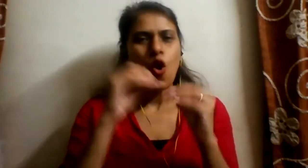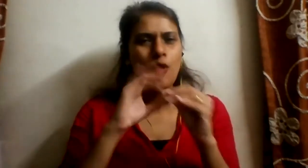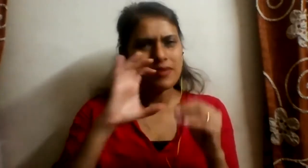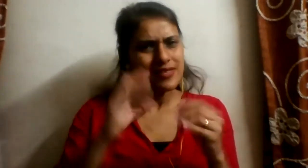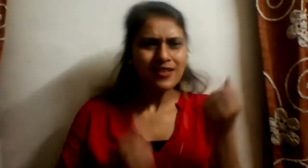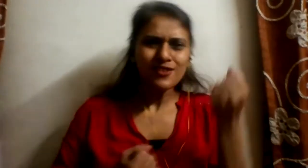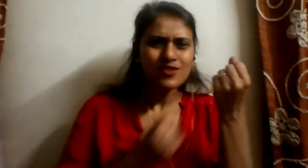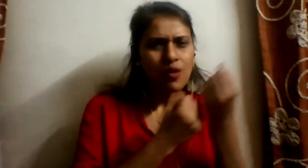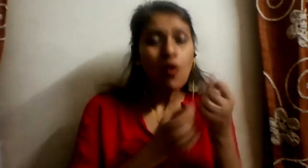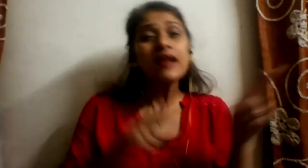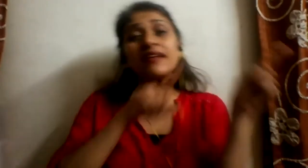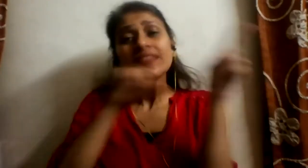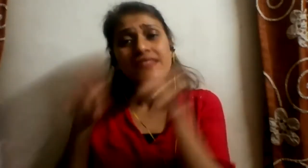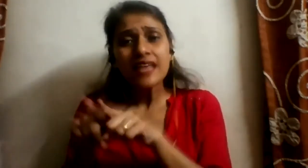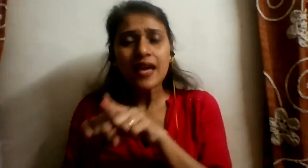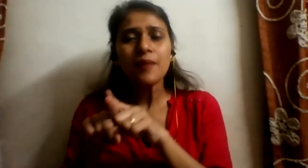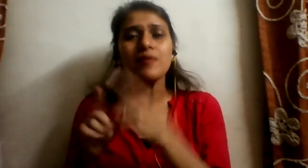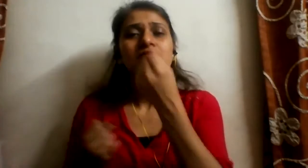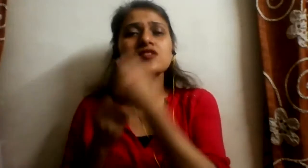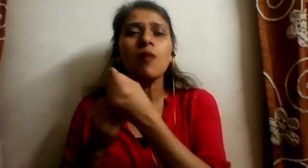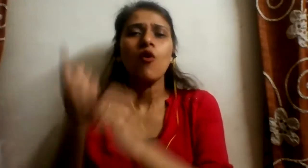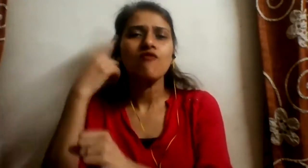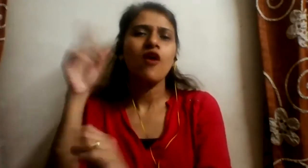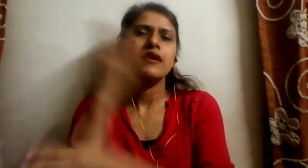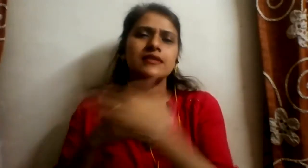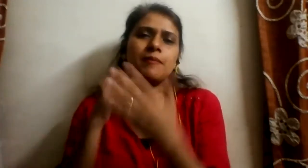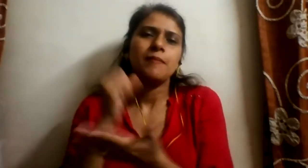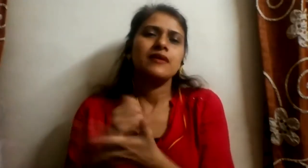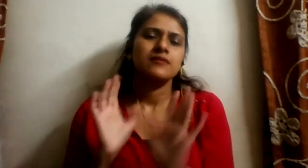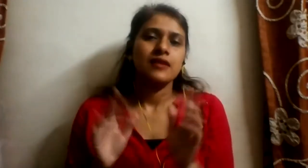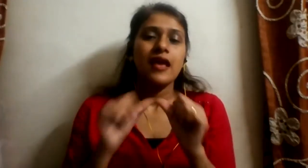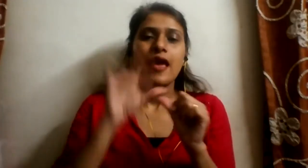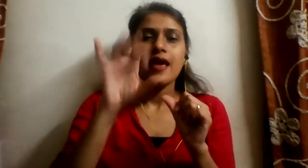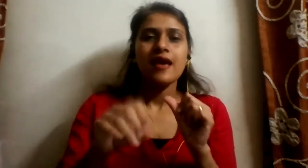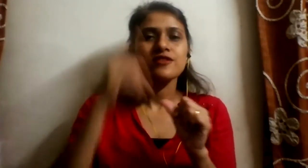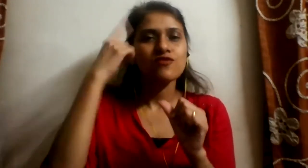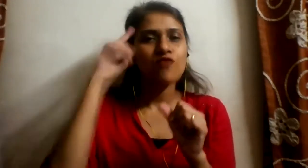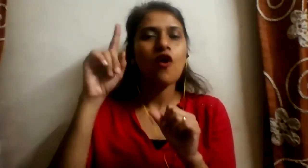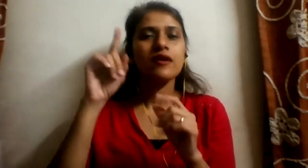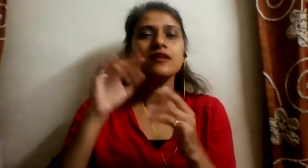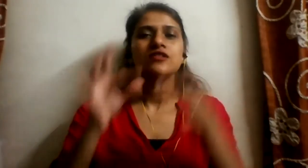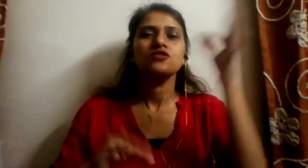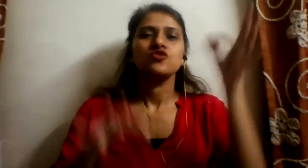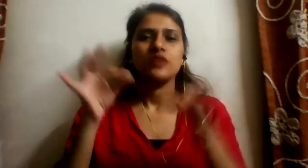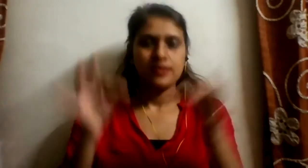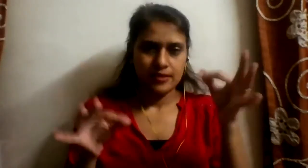for disabled people. So in access to justice, we need to train people so that we see more persons with disabilities.